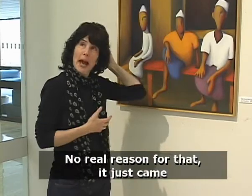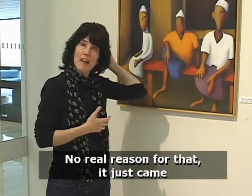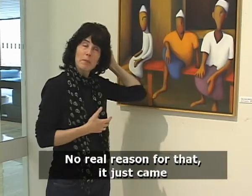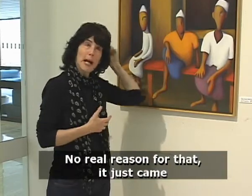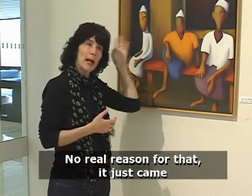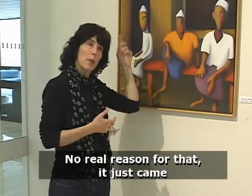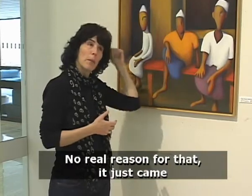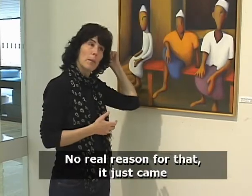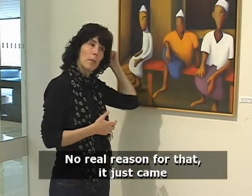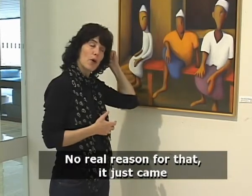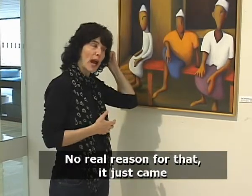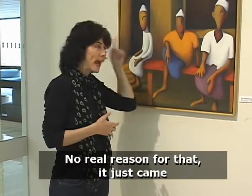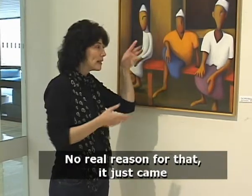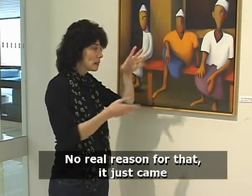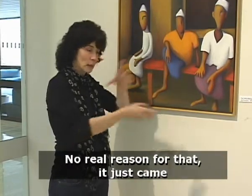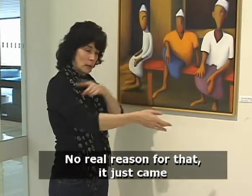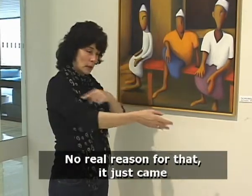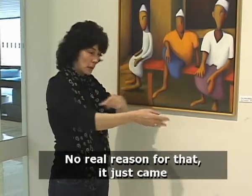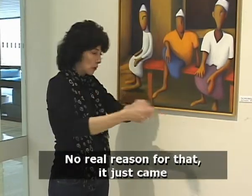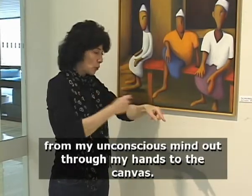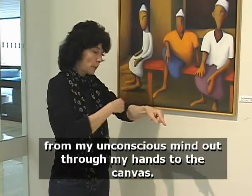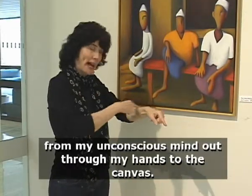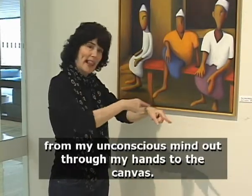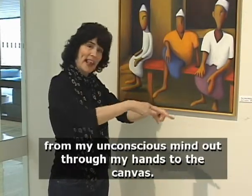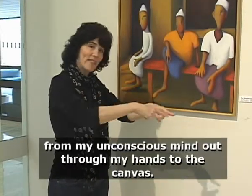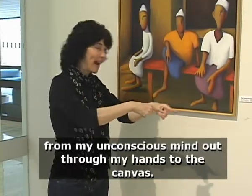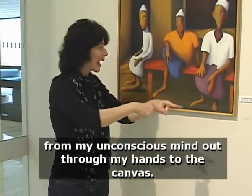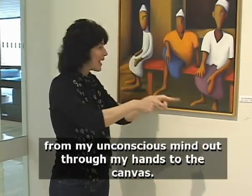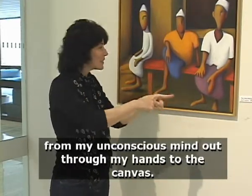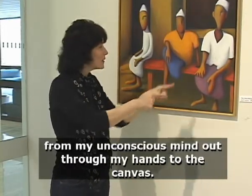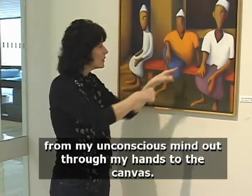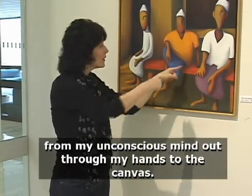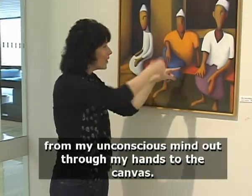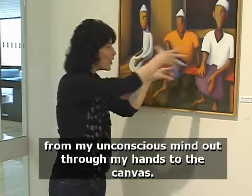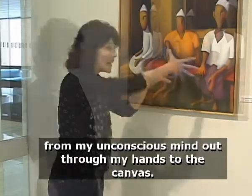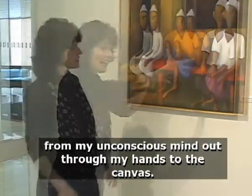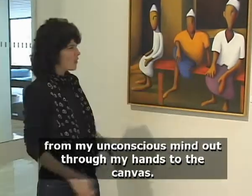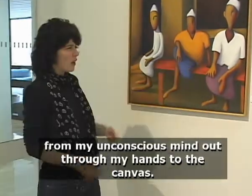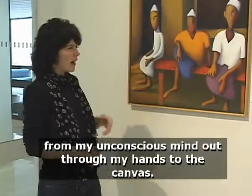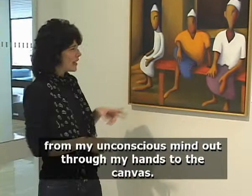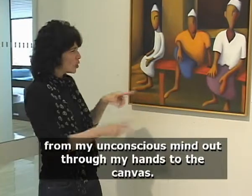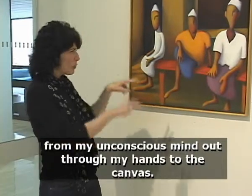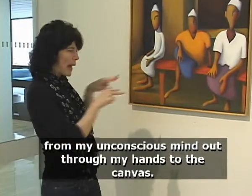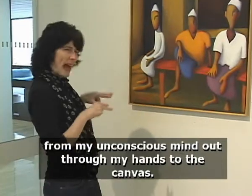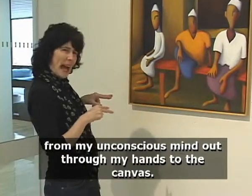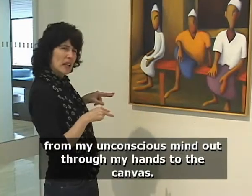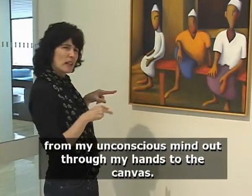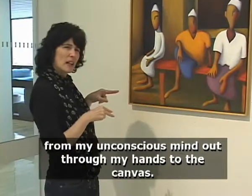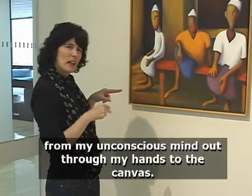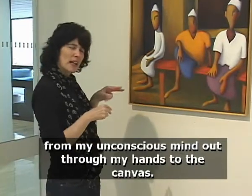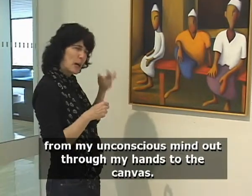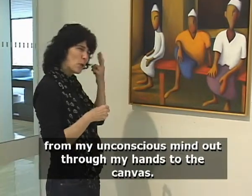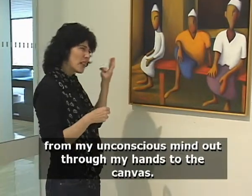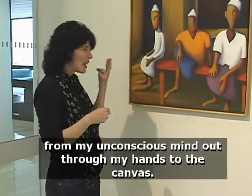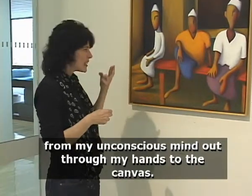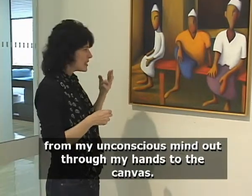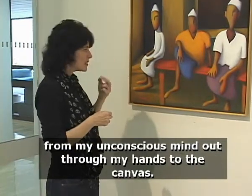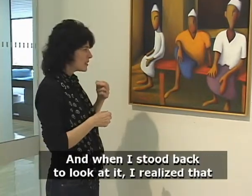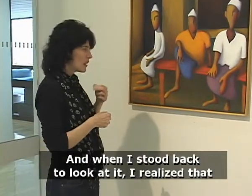reason for that. It just came from my unconscious mind out through my hands to the canvas. And when I